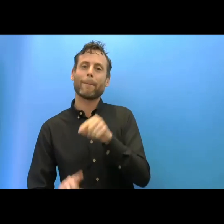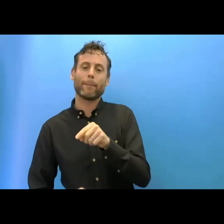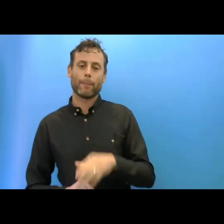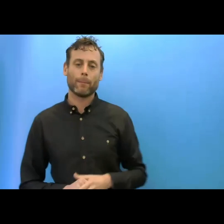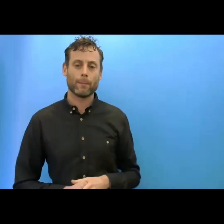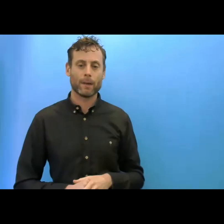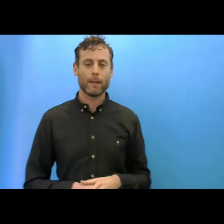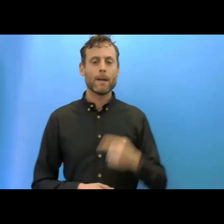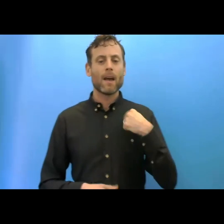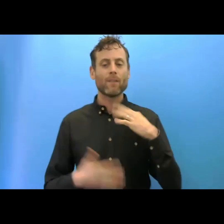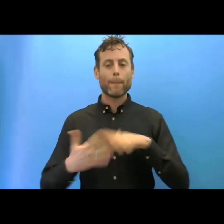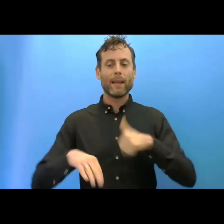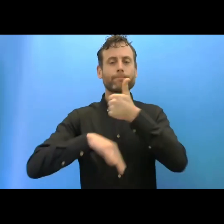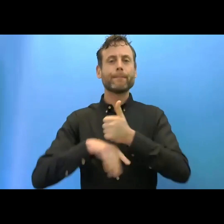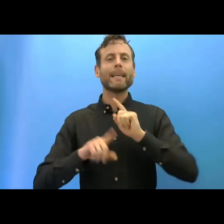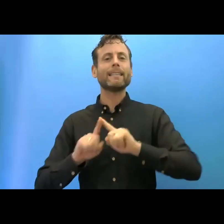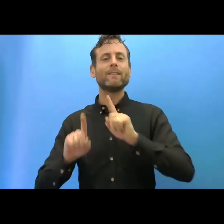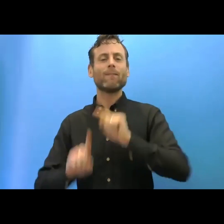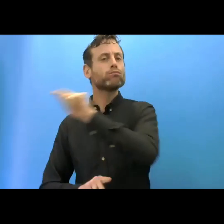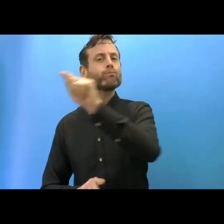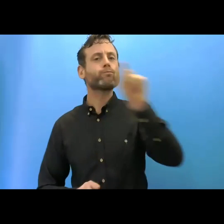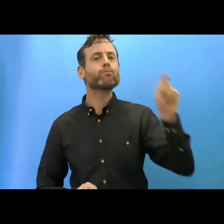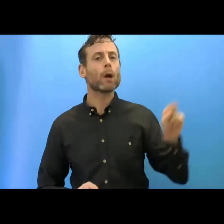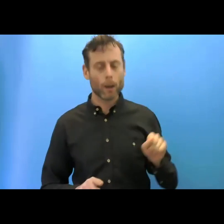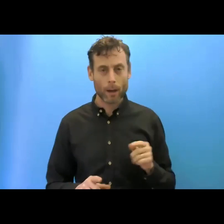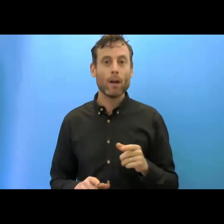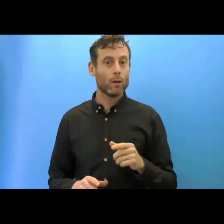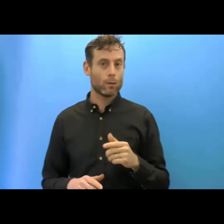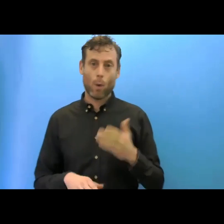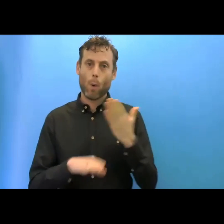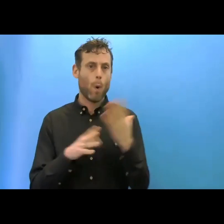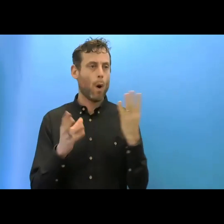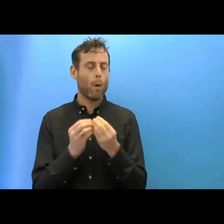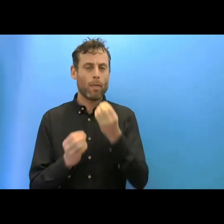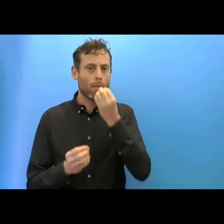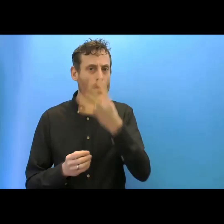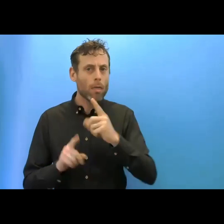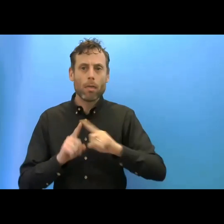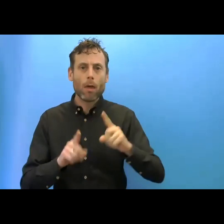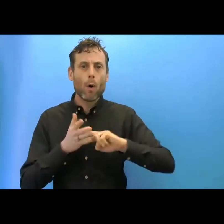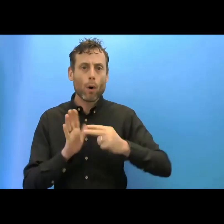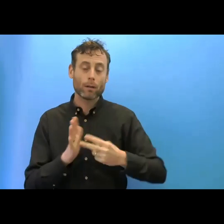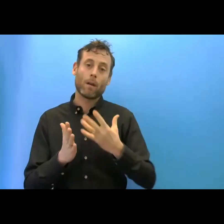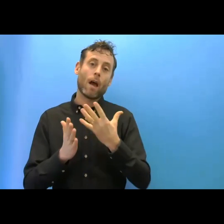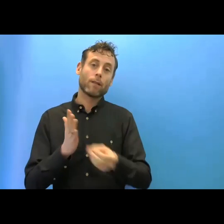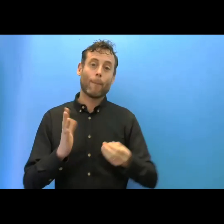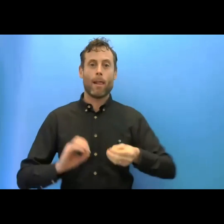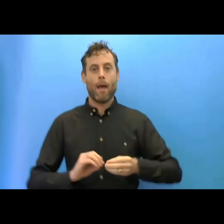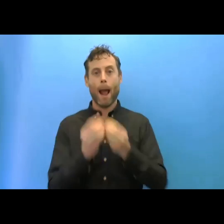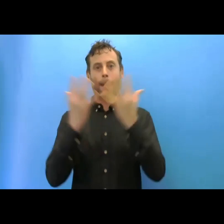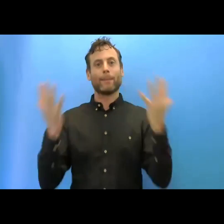wide and varied places and for some great organizations. So I've done a fair amount of work with Unlimited, of course, over the